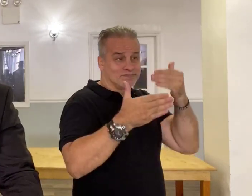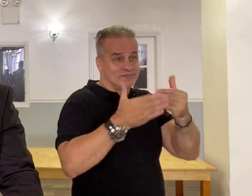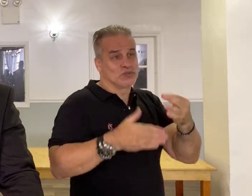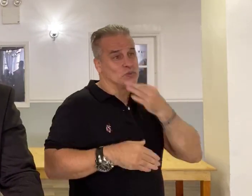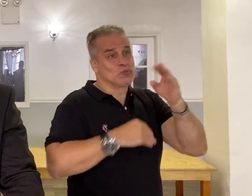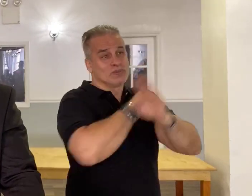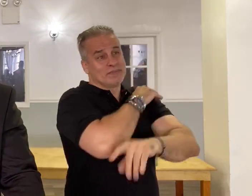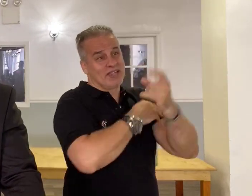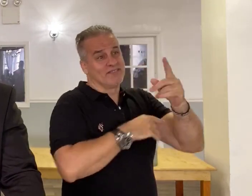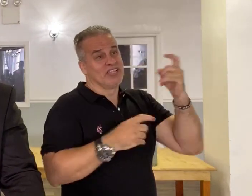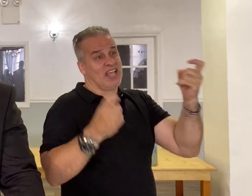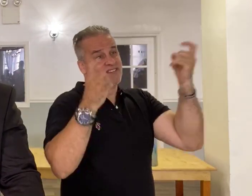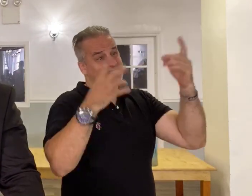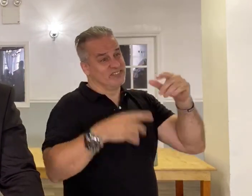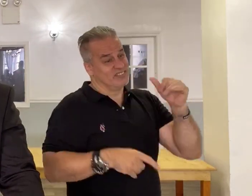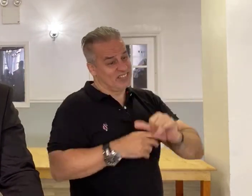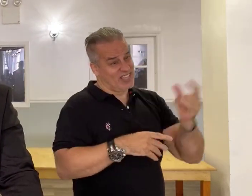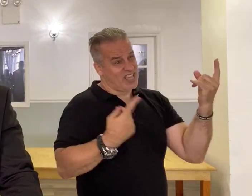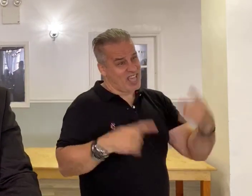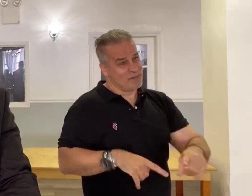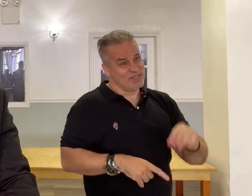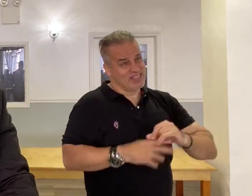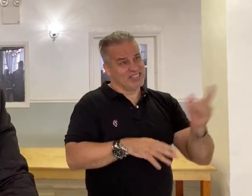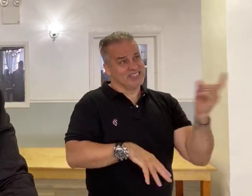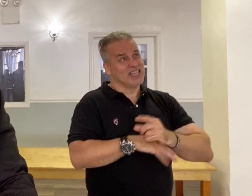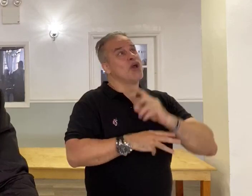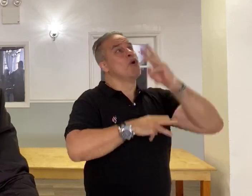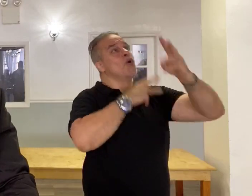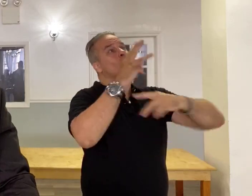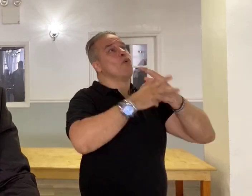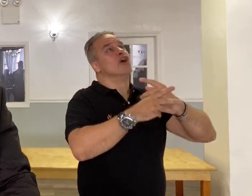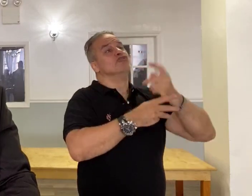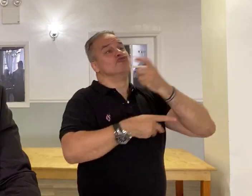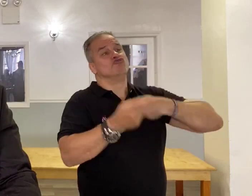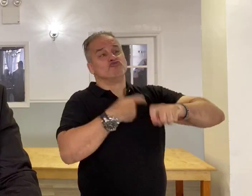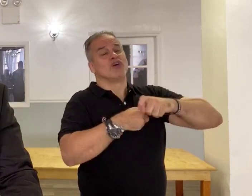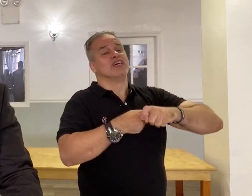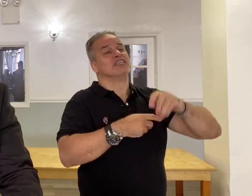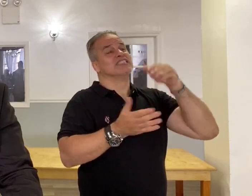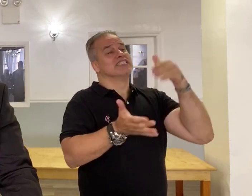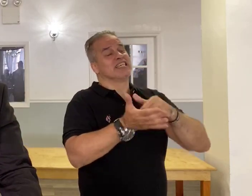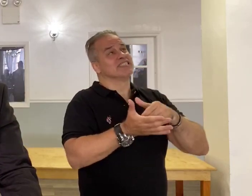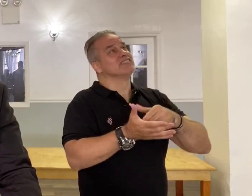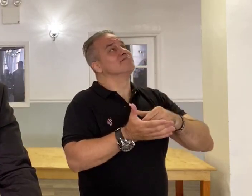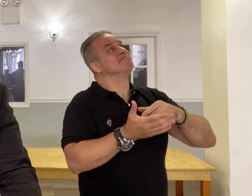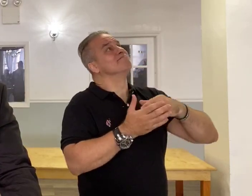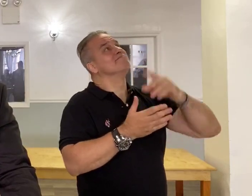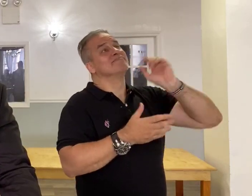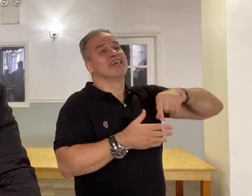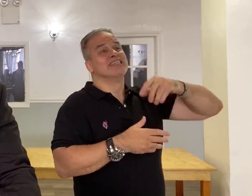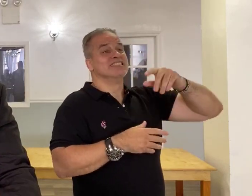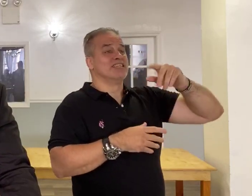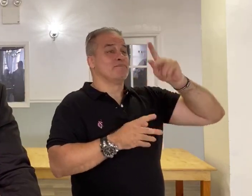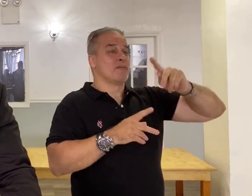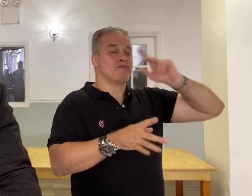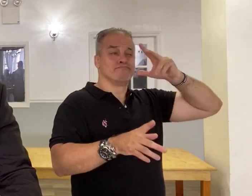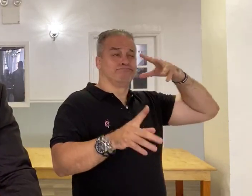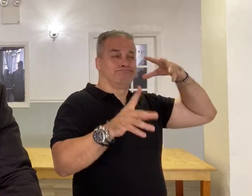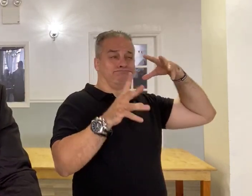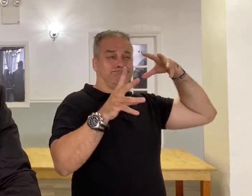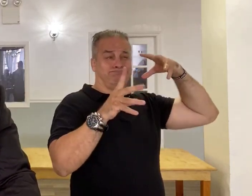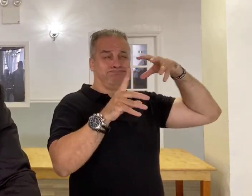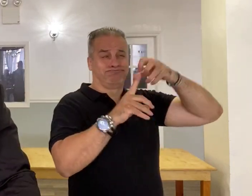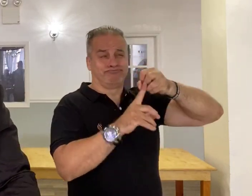upon another anniversary of the World Trade Center attacks, that terrorist attack, 9/11. Those people,